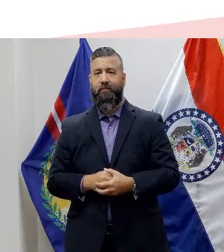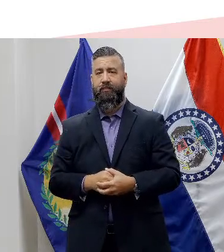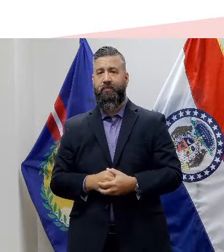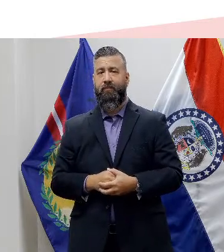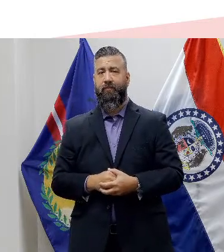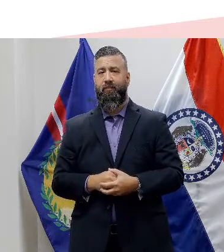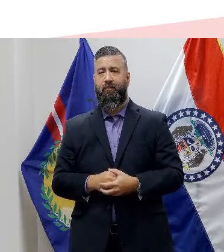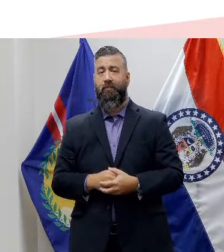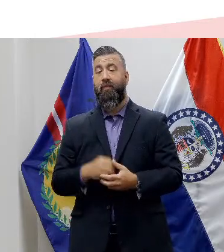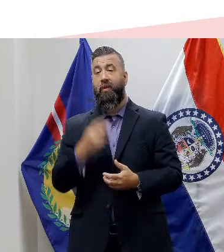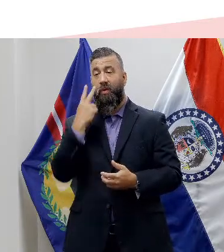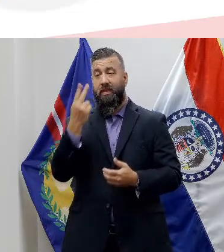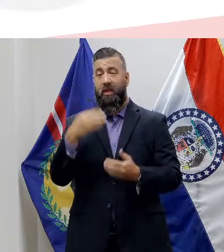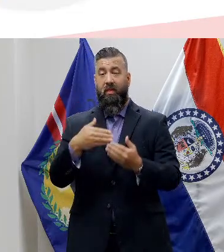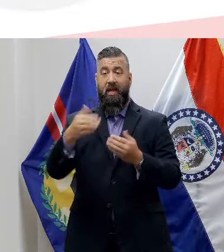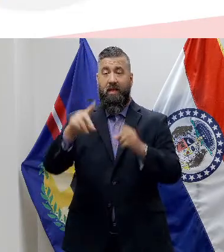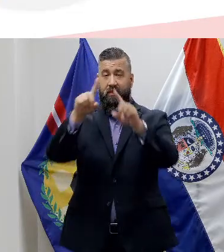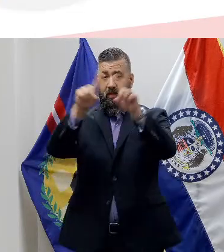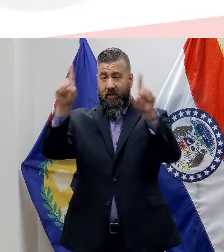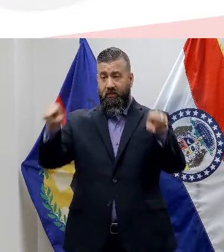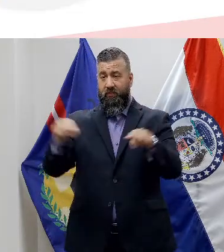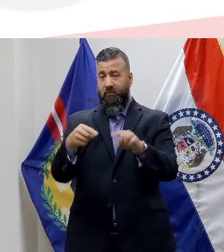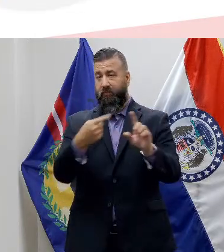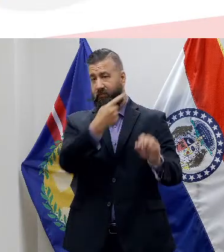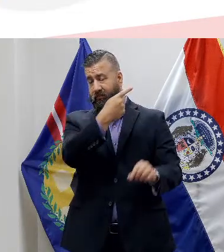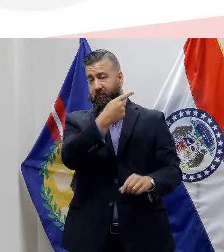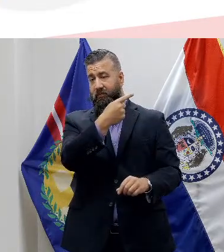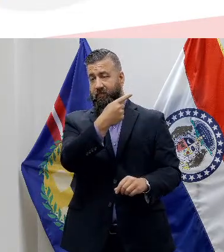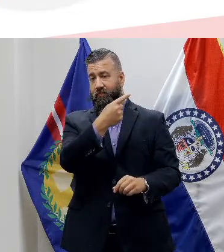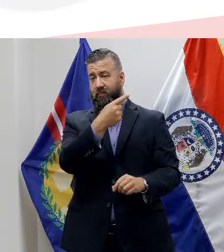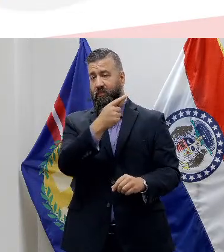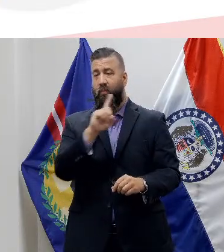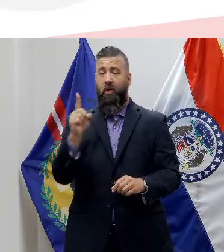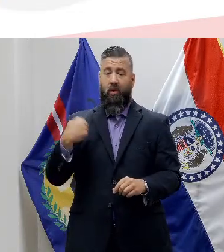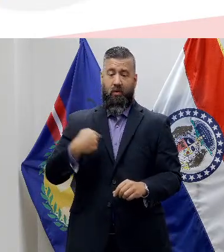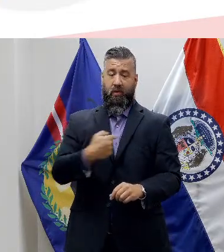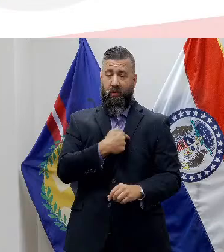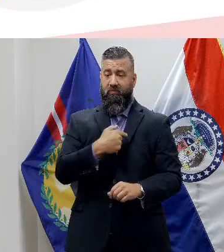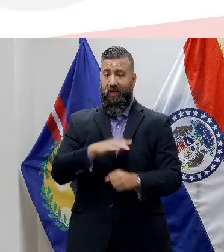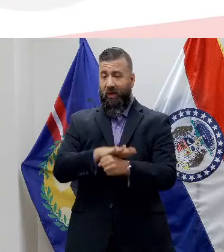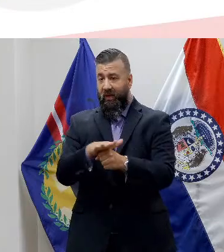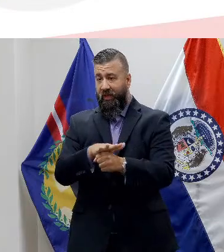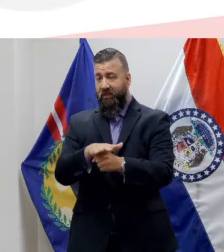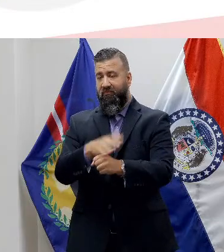You can see on the next slide where we are with the percentage of residents vaccinated, with